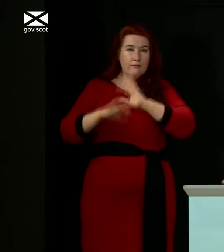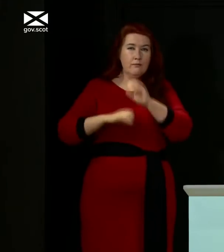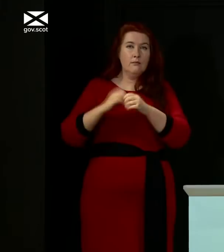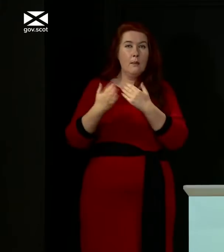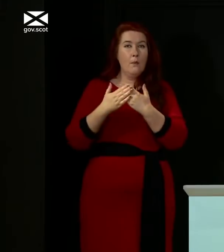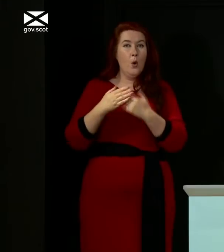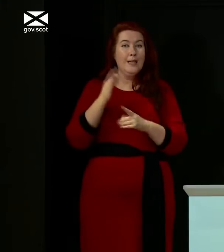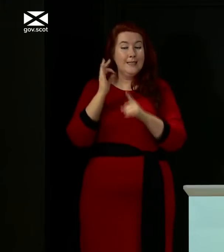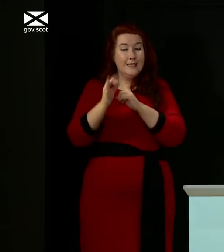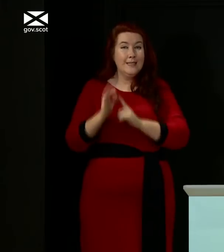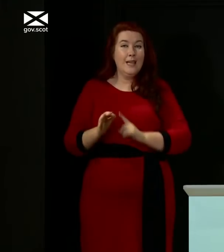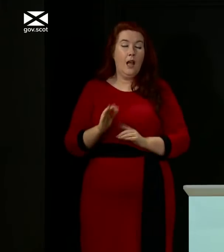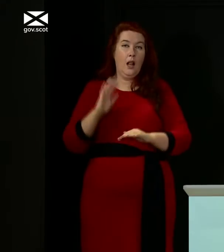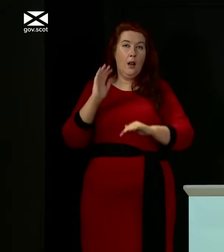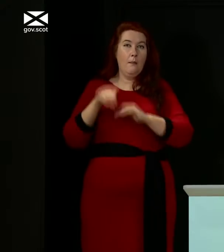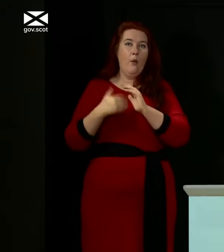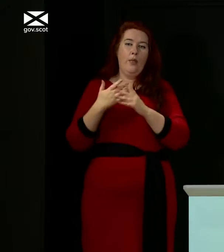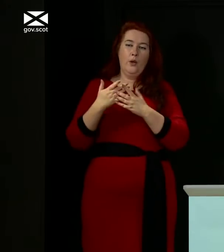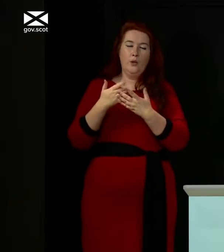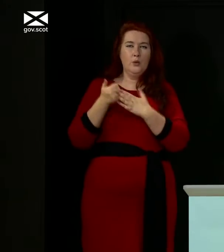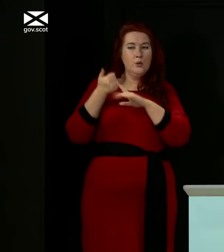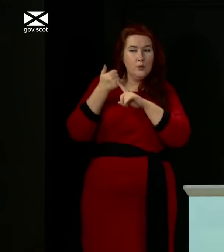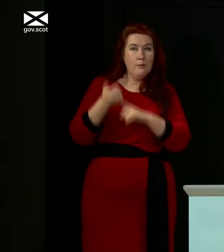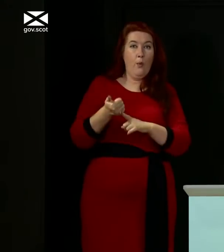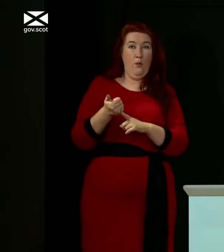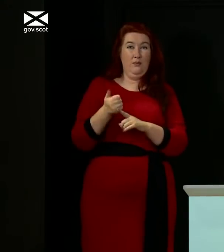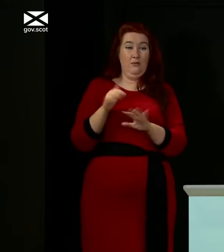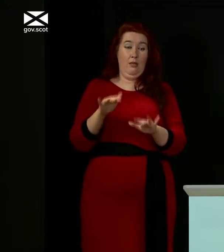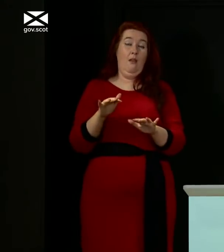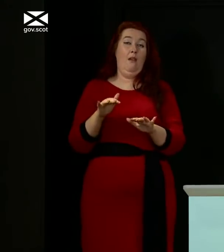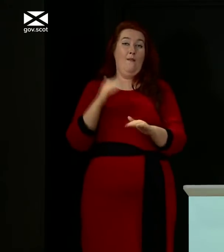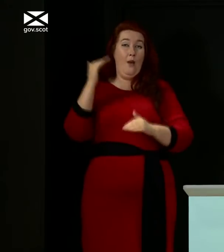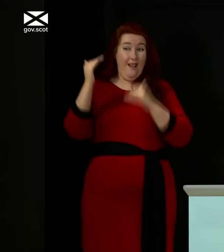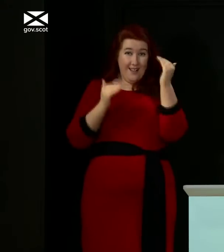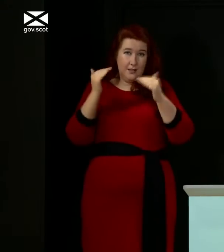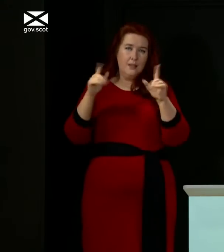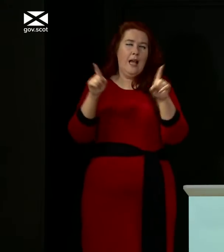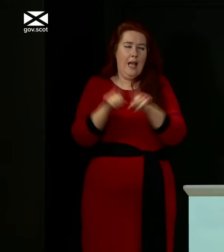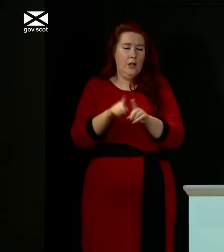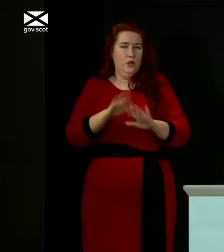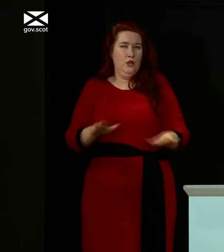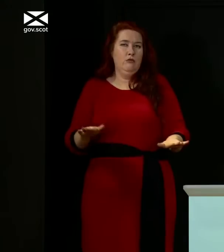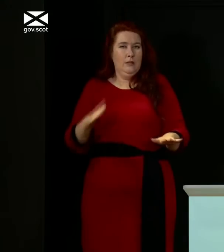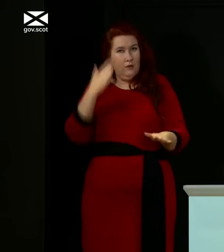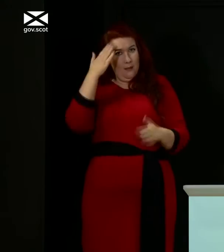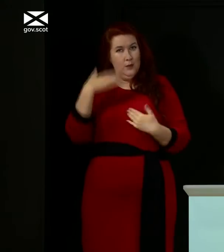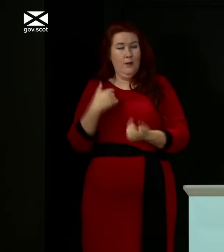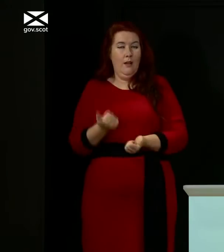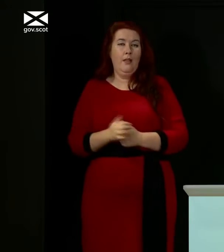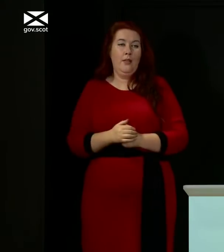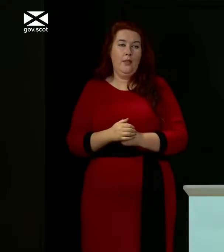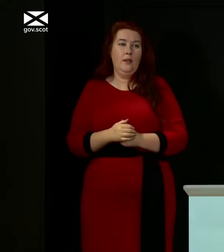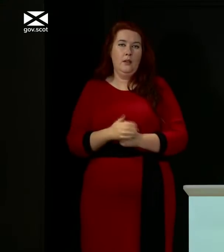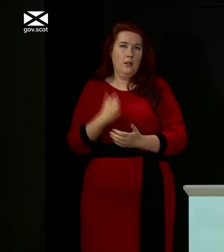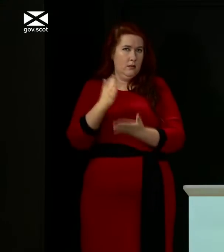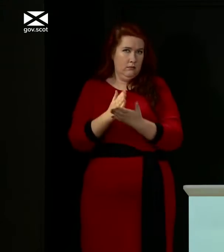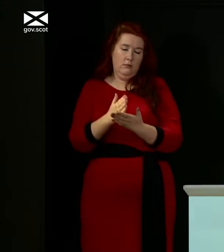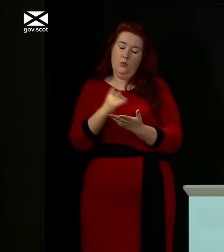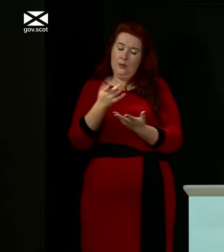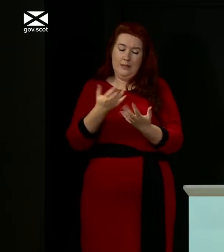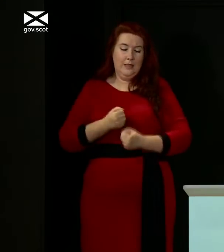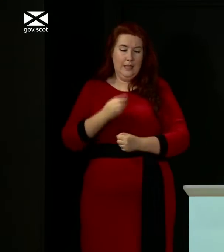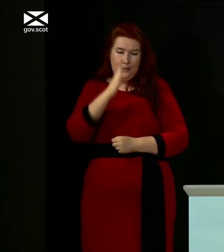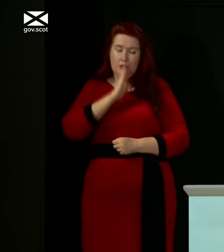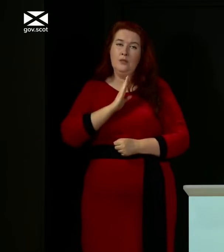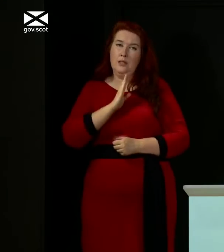detail about the support that is there for adults and children for mental health. We take this hugely